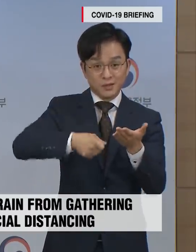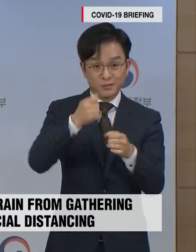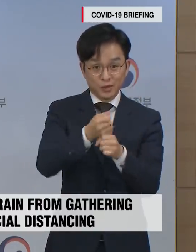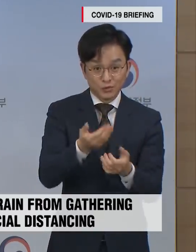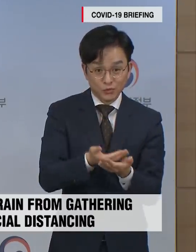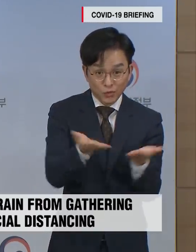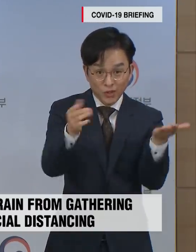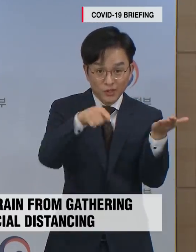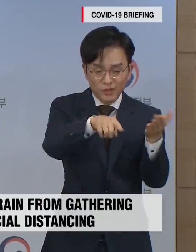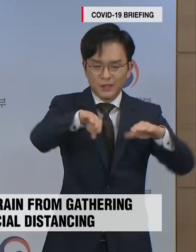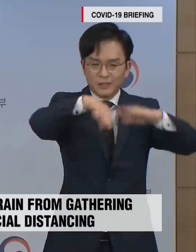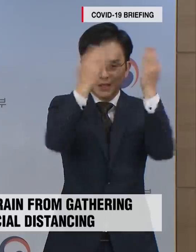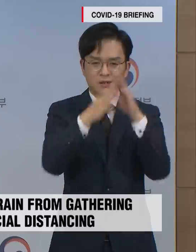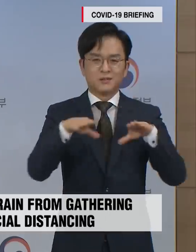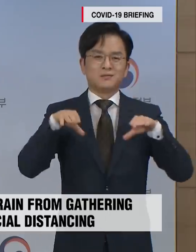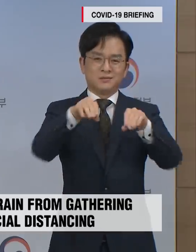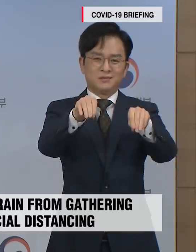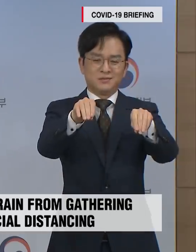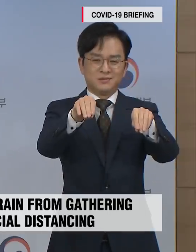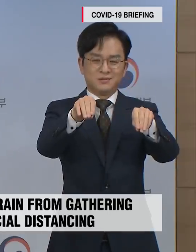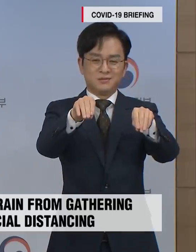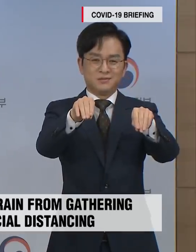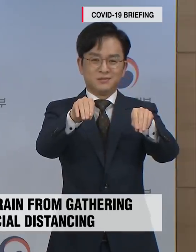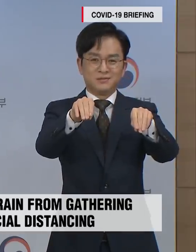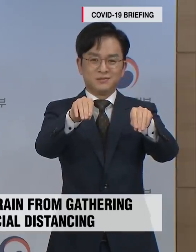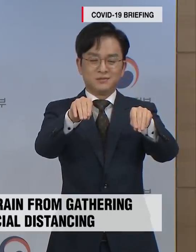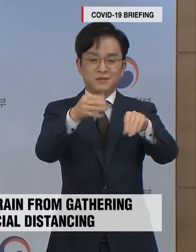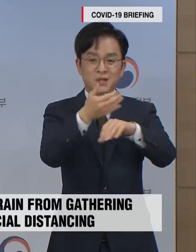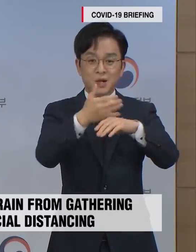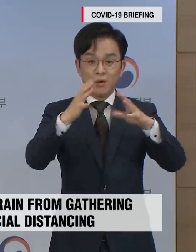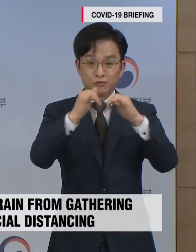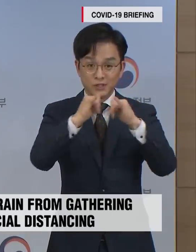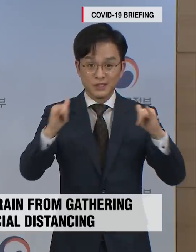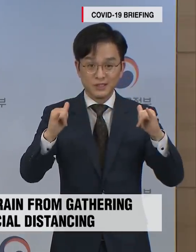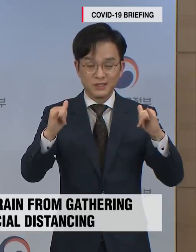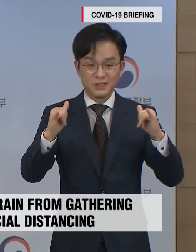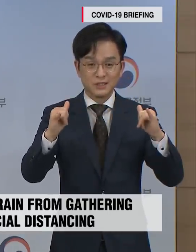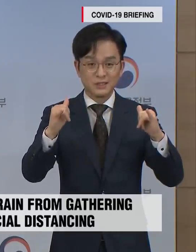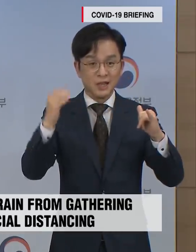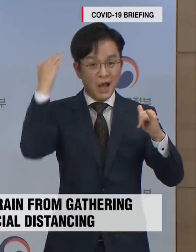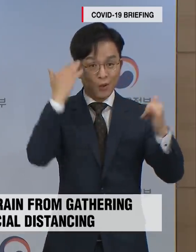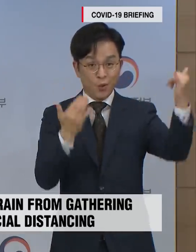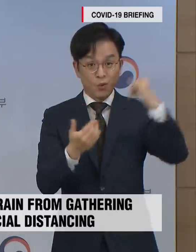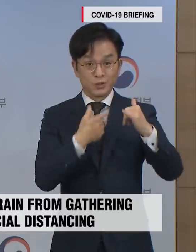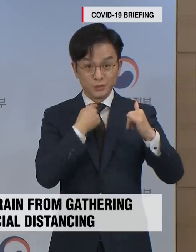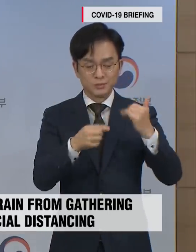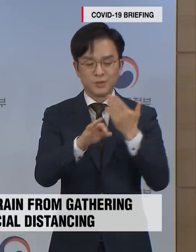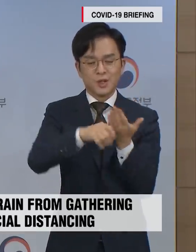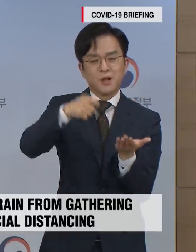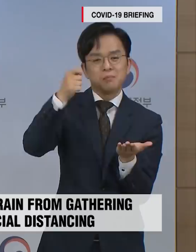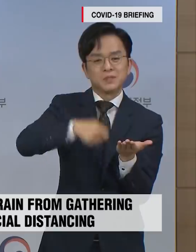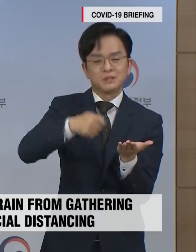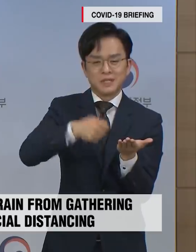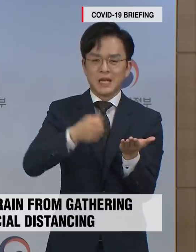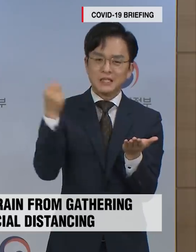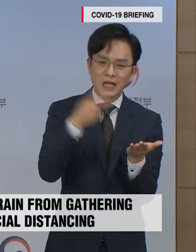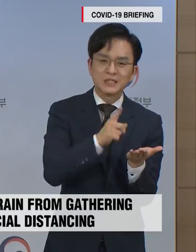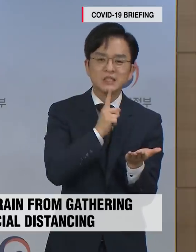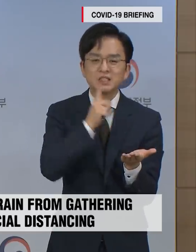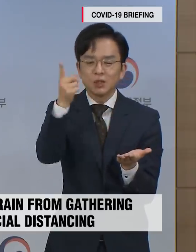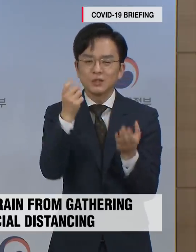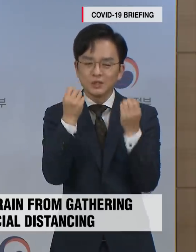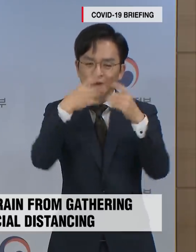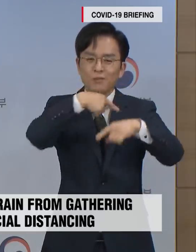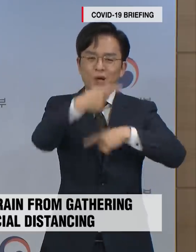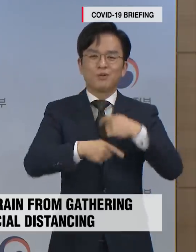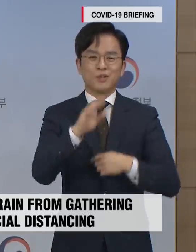embassies, all of the visas will not go into effect starting from April 1st, and if they want to register for